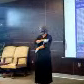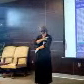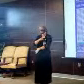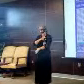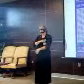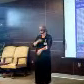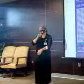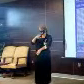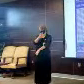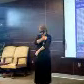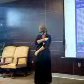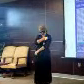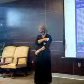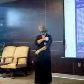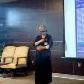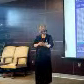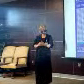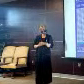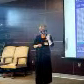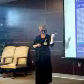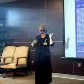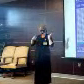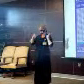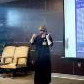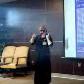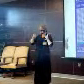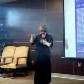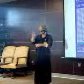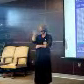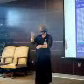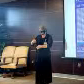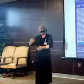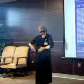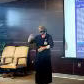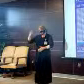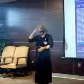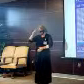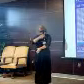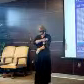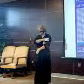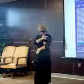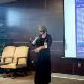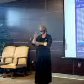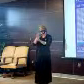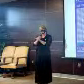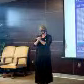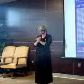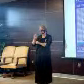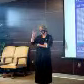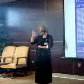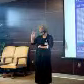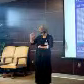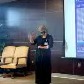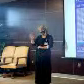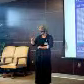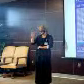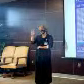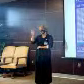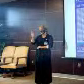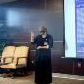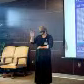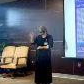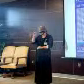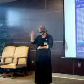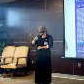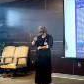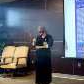92%. That percentage is even higher for our patients receiving critical care. 98% of our COVID